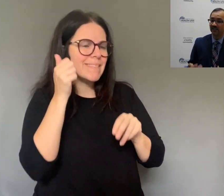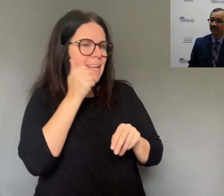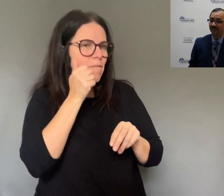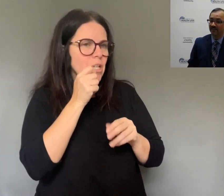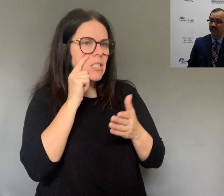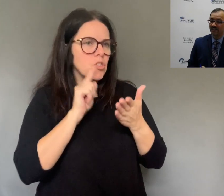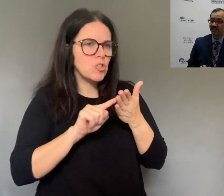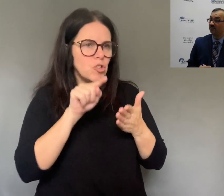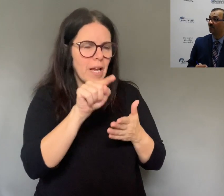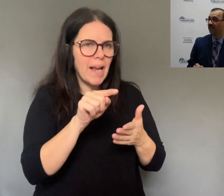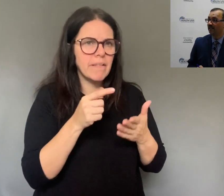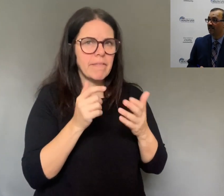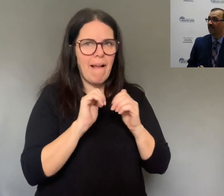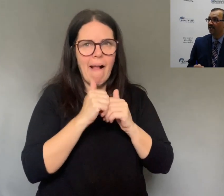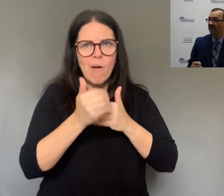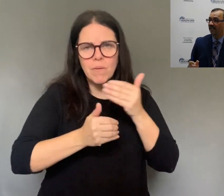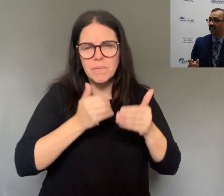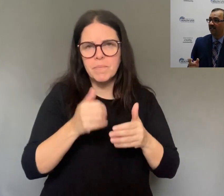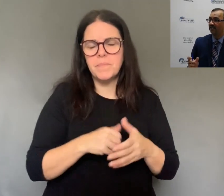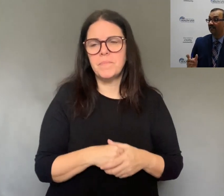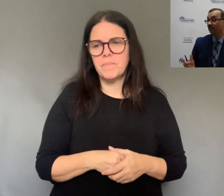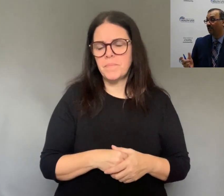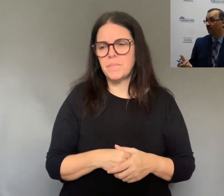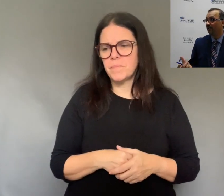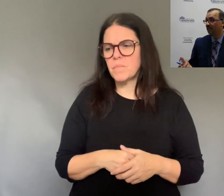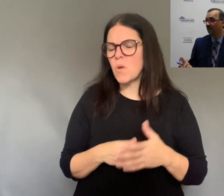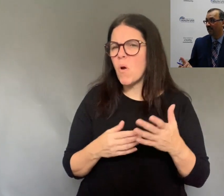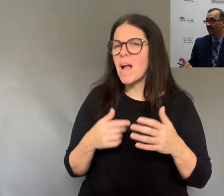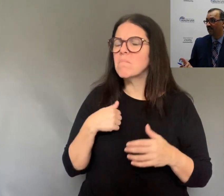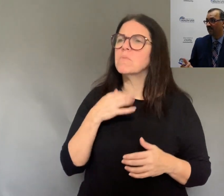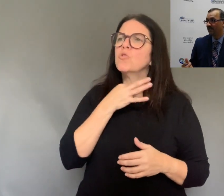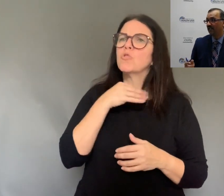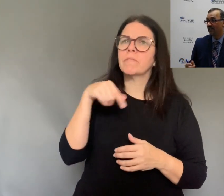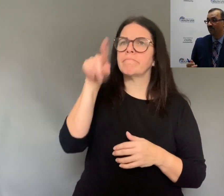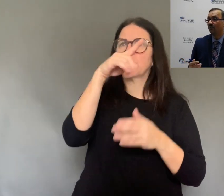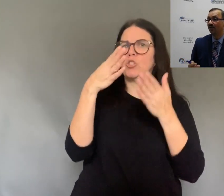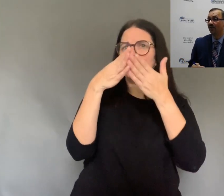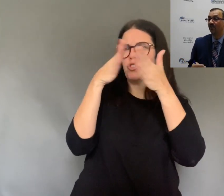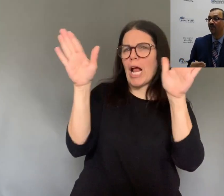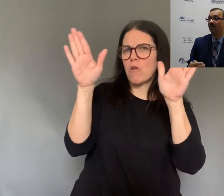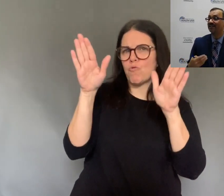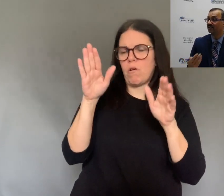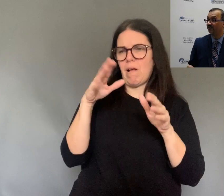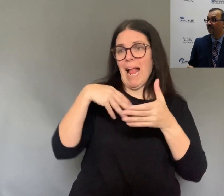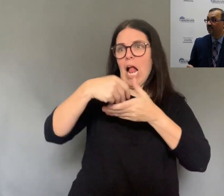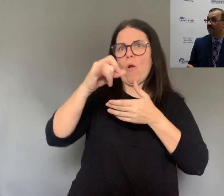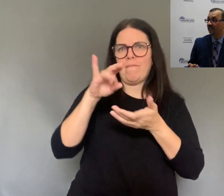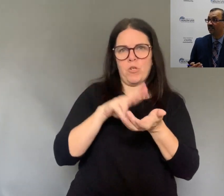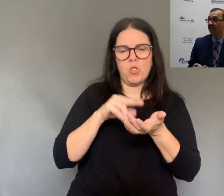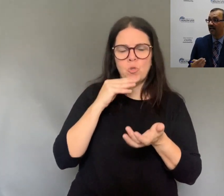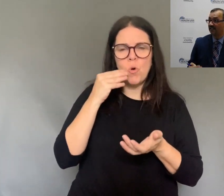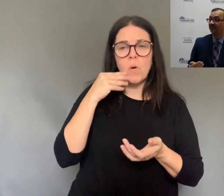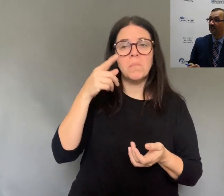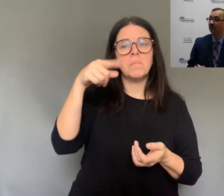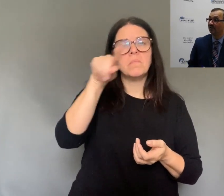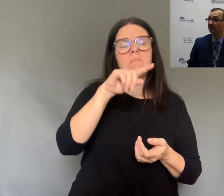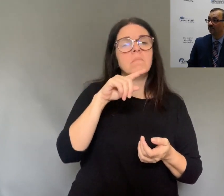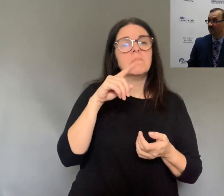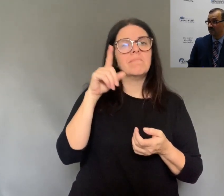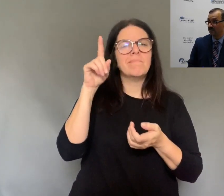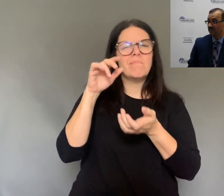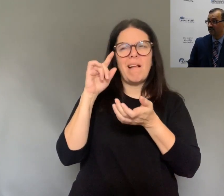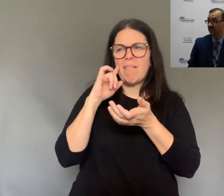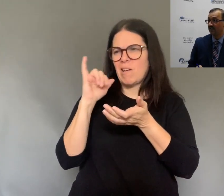overtly symptomatic, and so there could be that delay. So I think it's just more about on surveillance and actively looking for